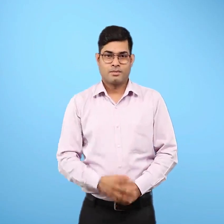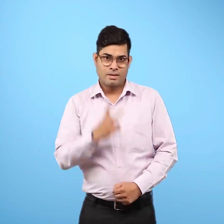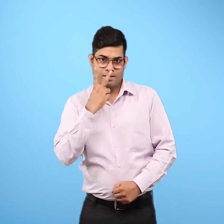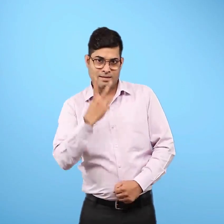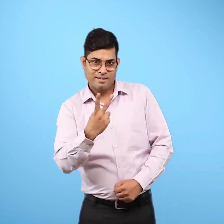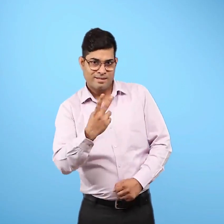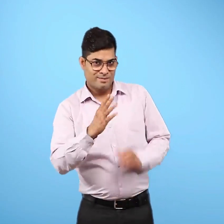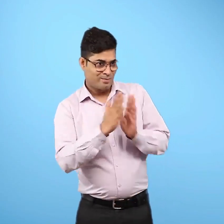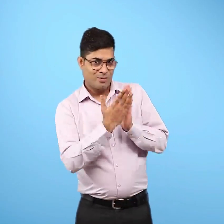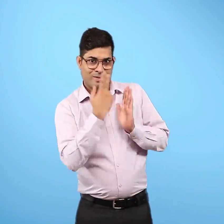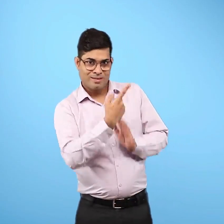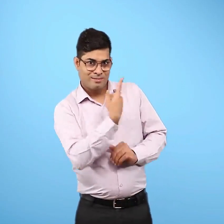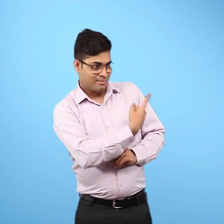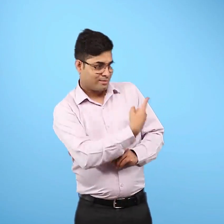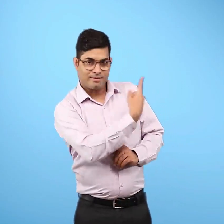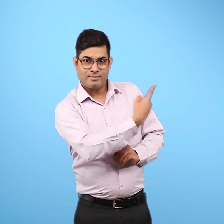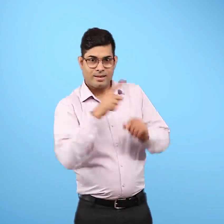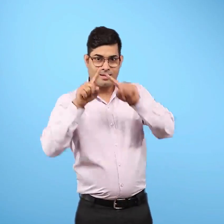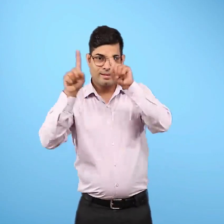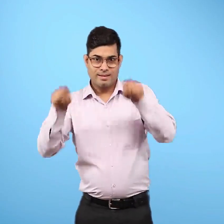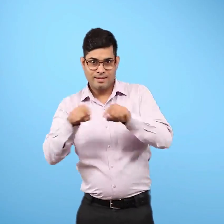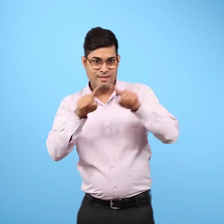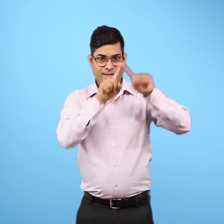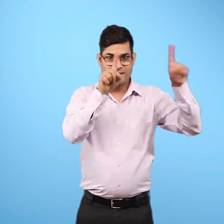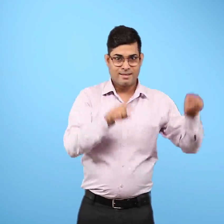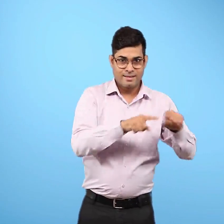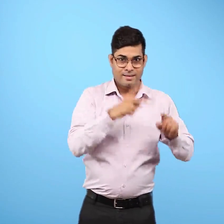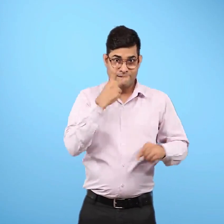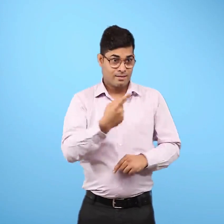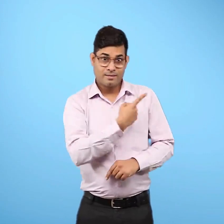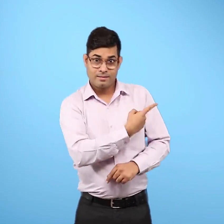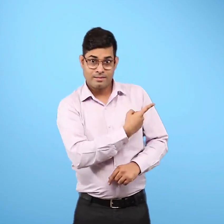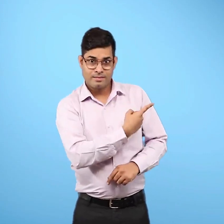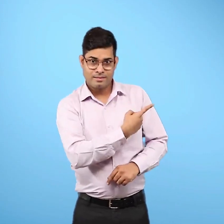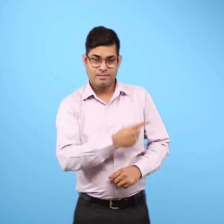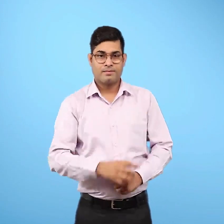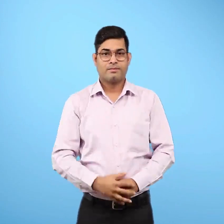We have two different boxes in which the calculation has been started for you.